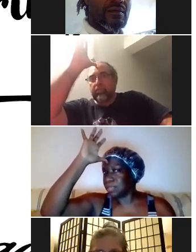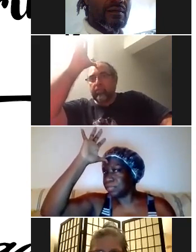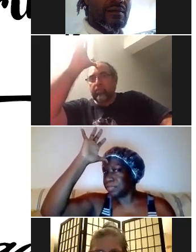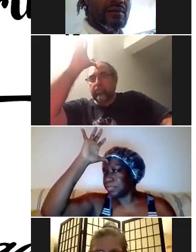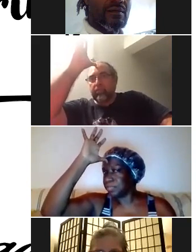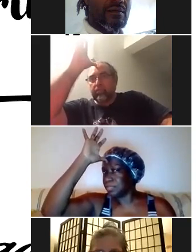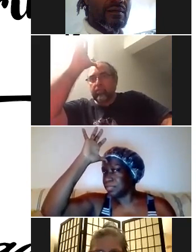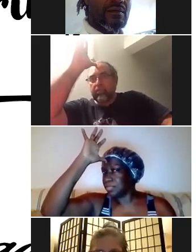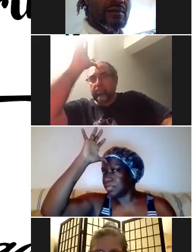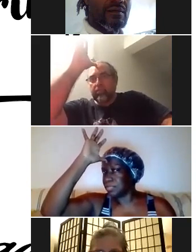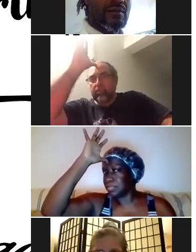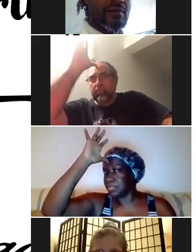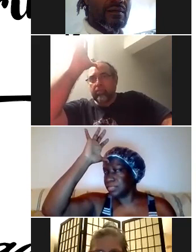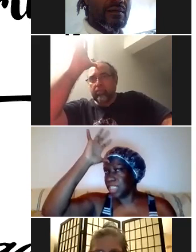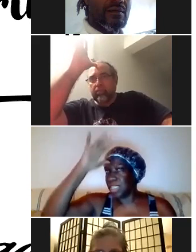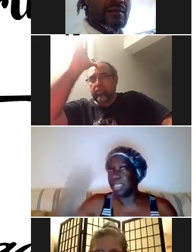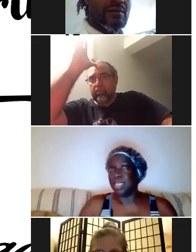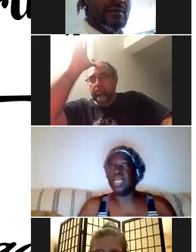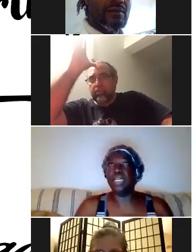Father.